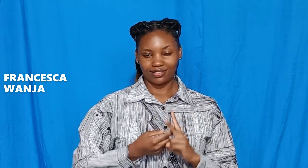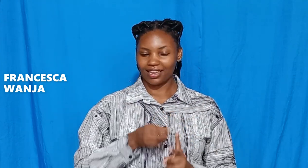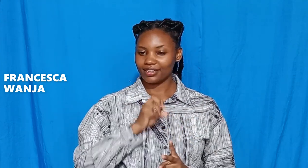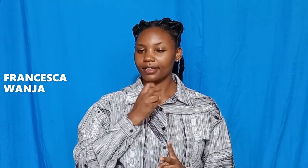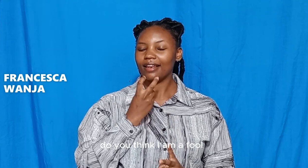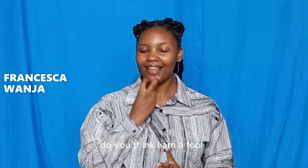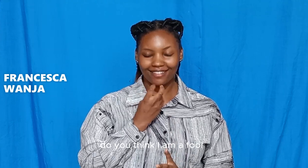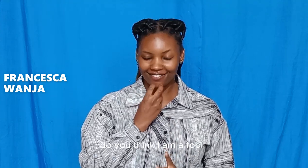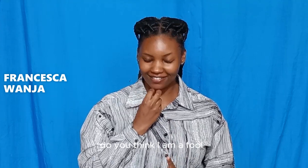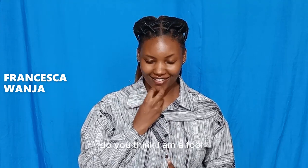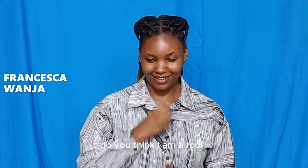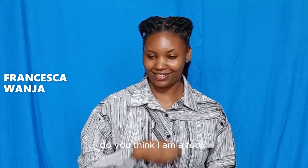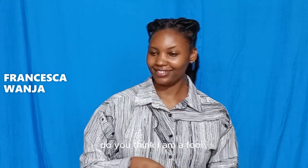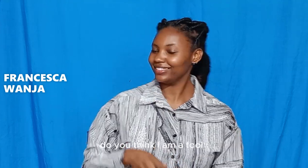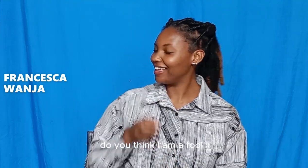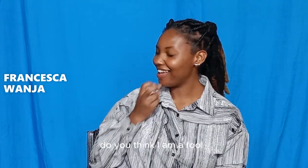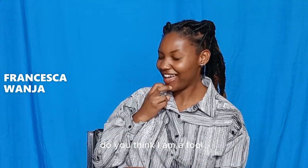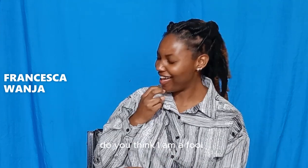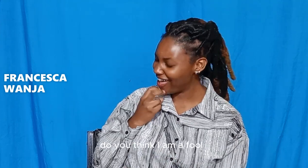Do you think I am a fool?